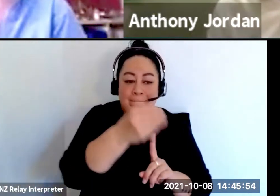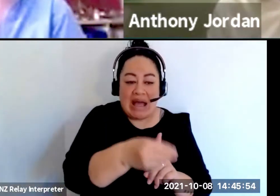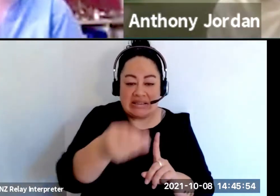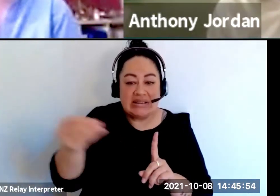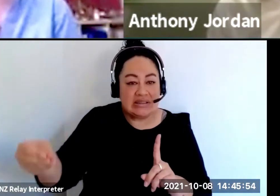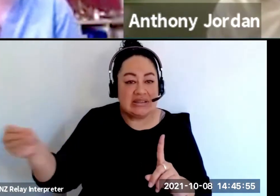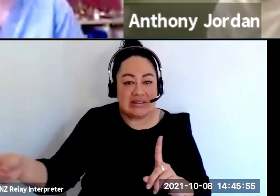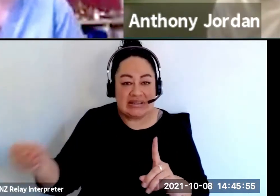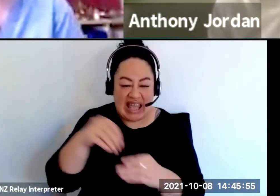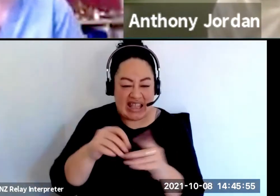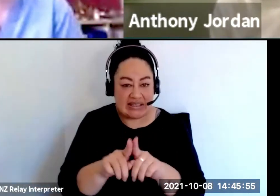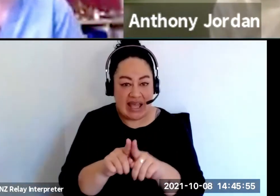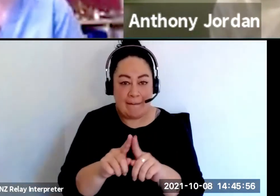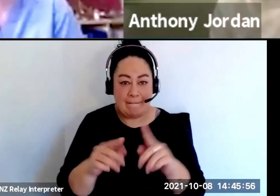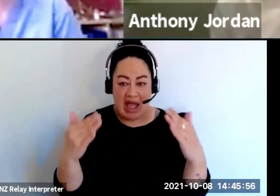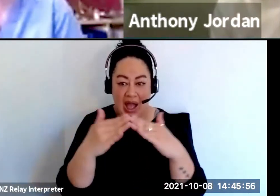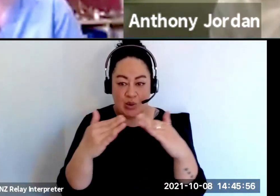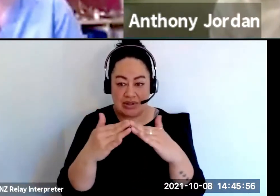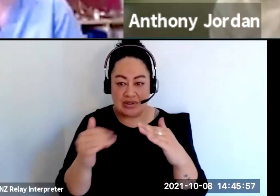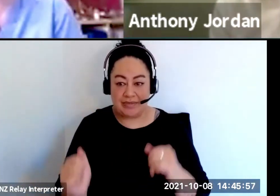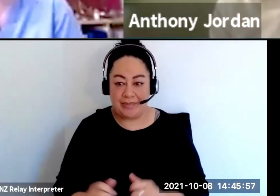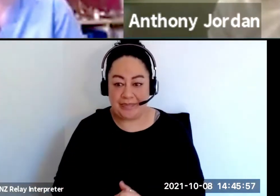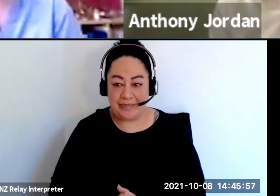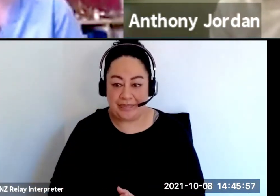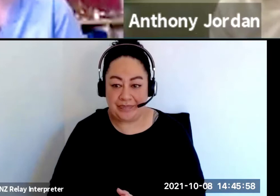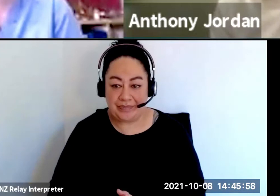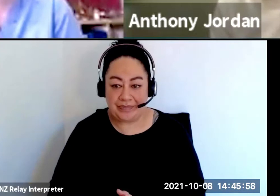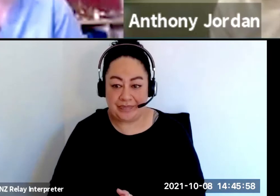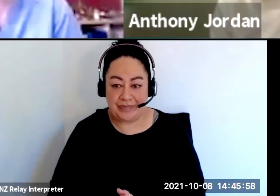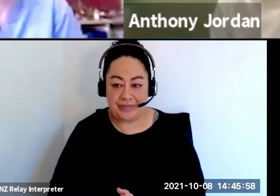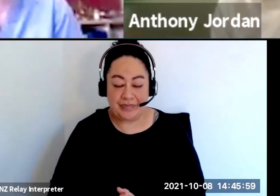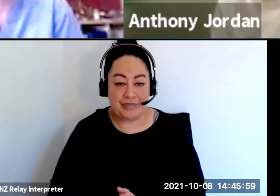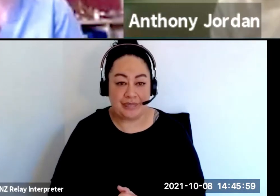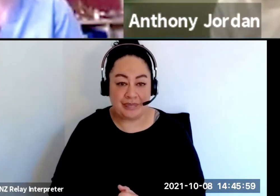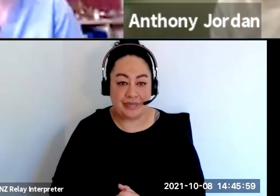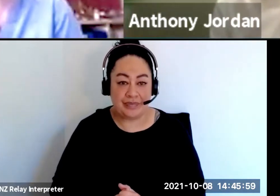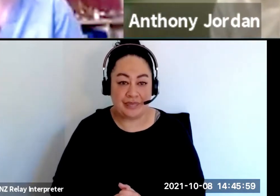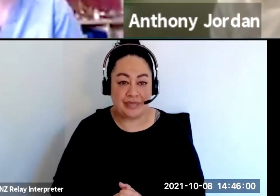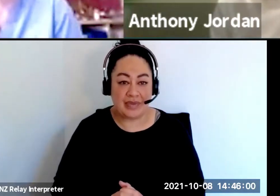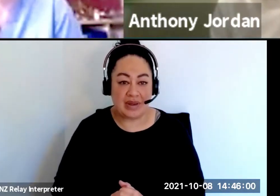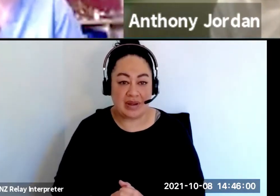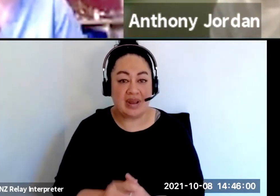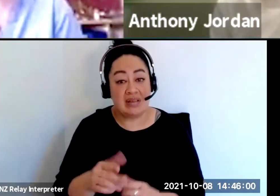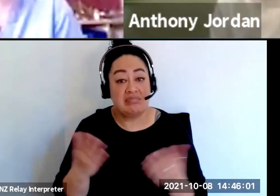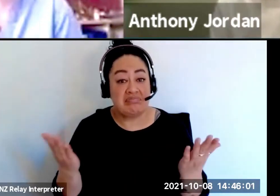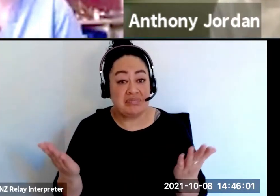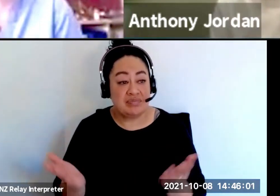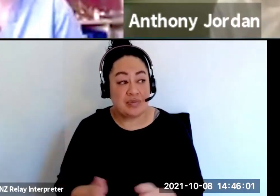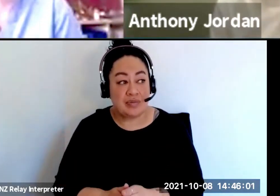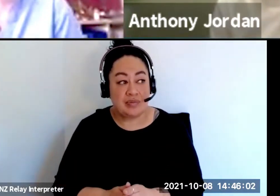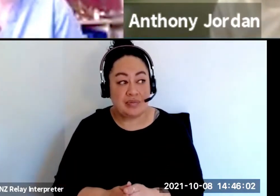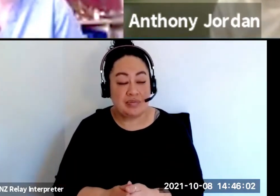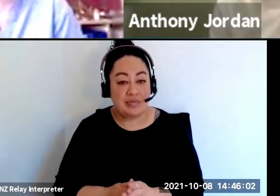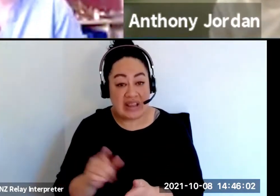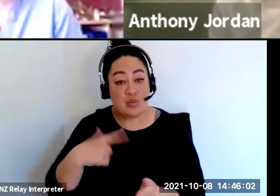did that a lot better with the first alpha variant than it does with the delta. So that's where the new vaccines are